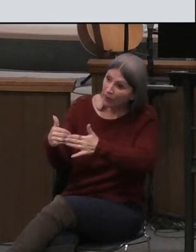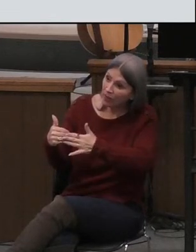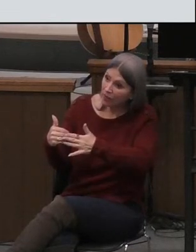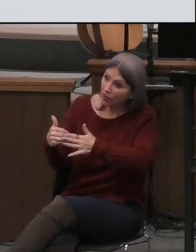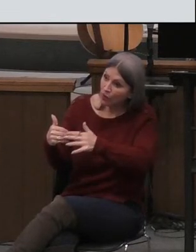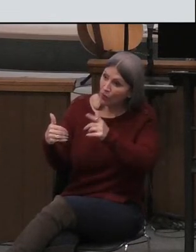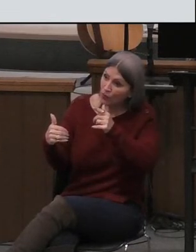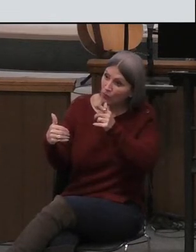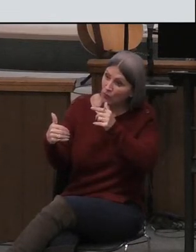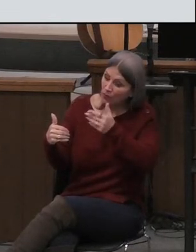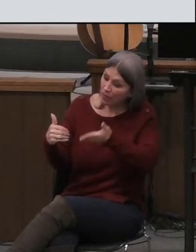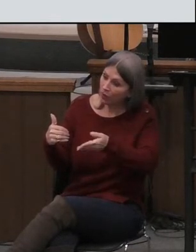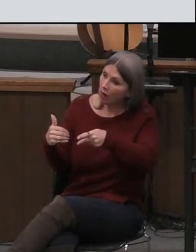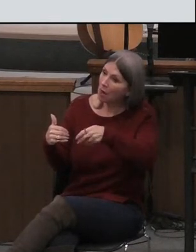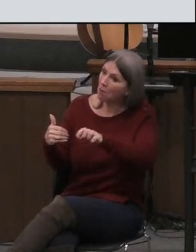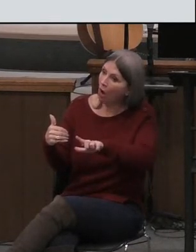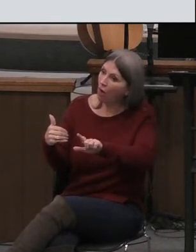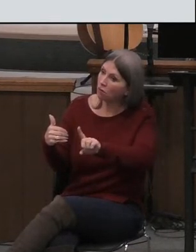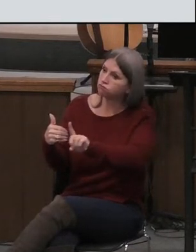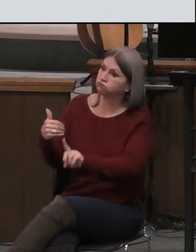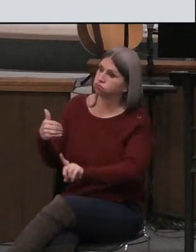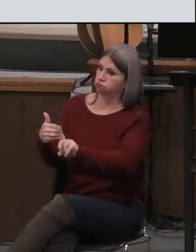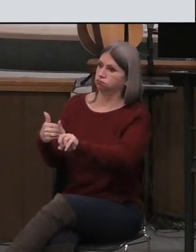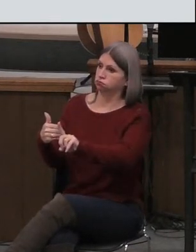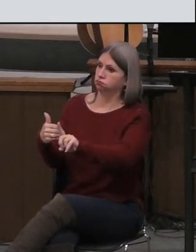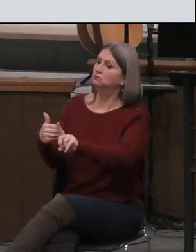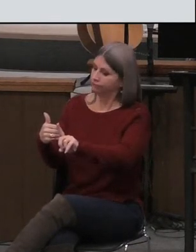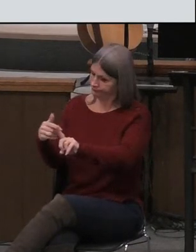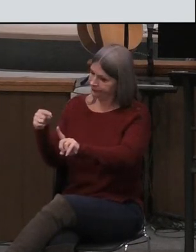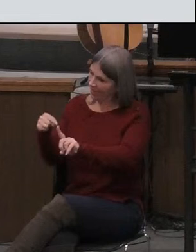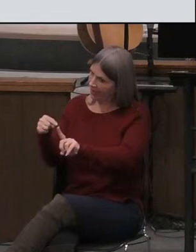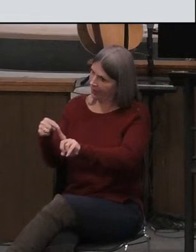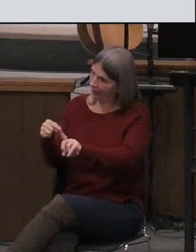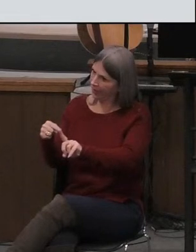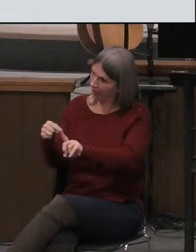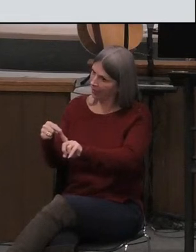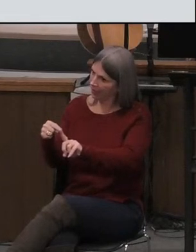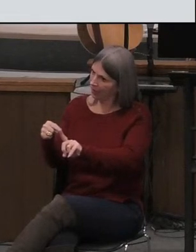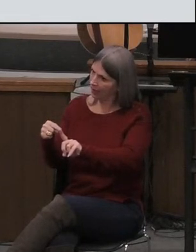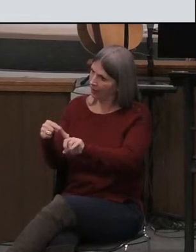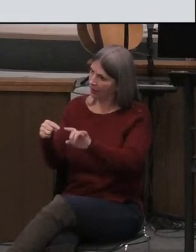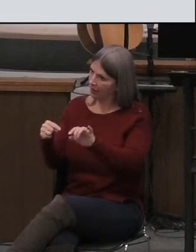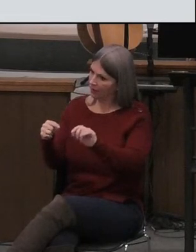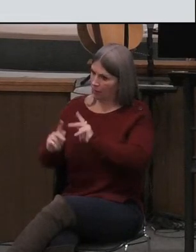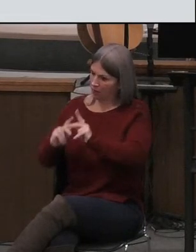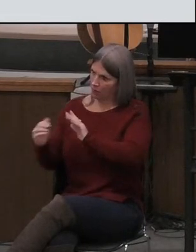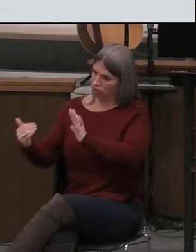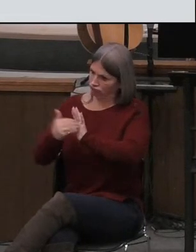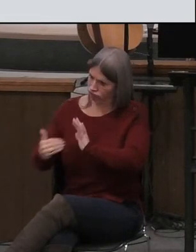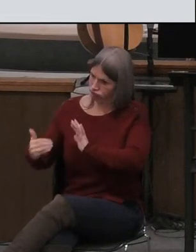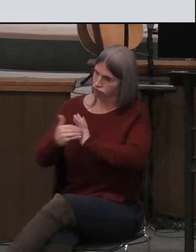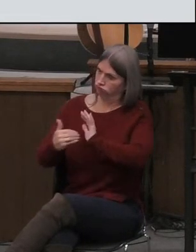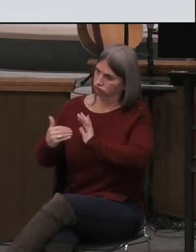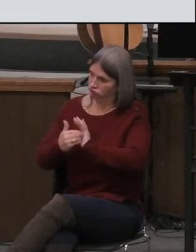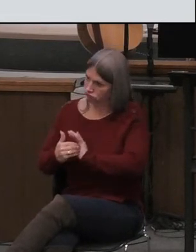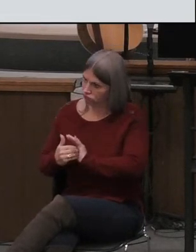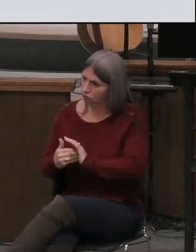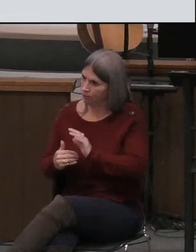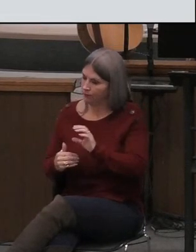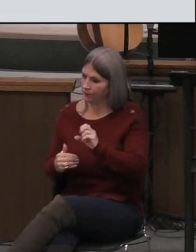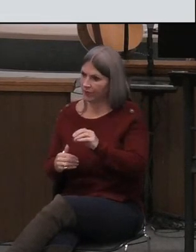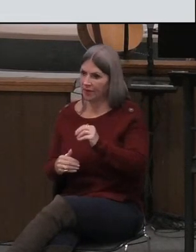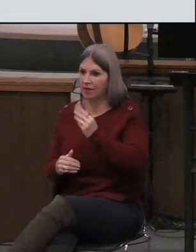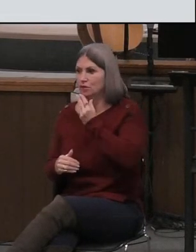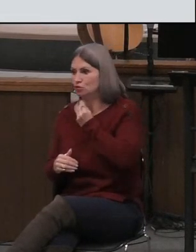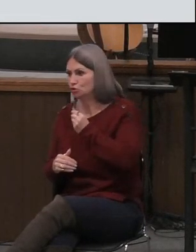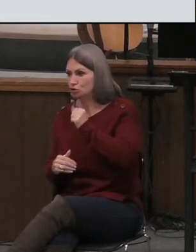Now, Paul is the one that's the main target of the Jews and the Gentiles